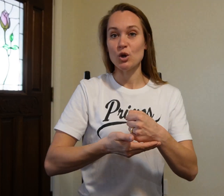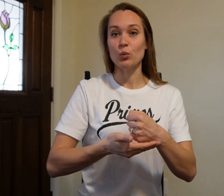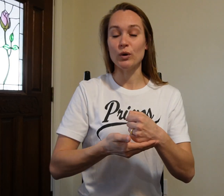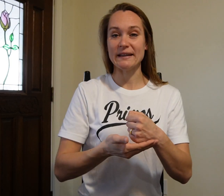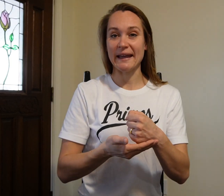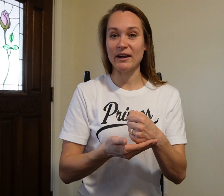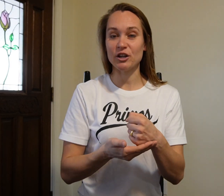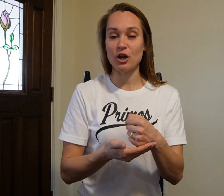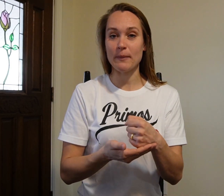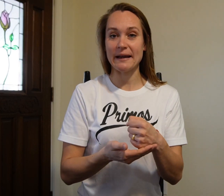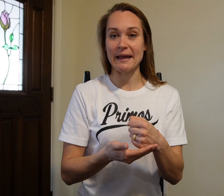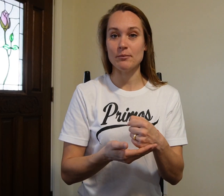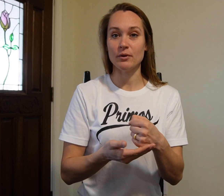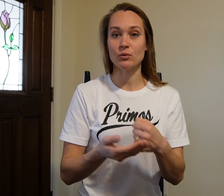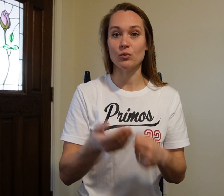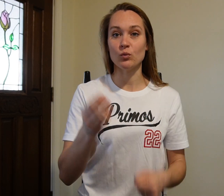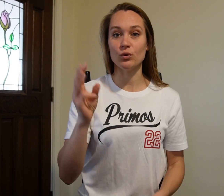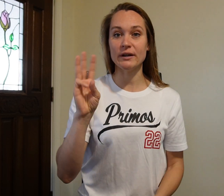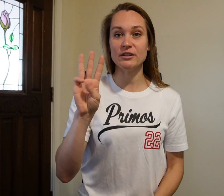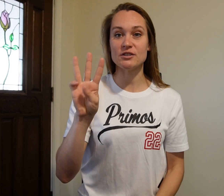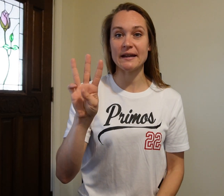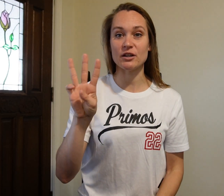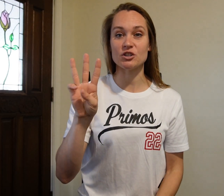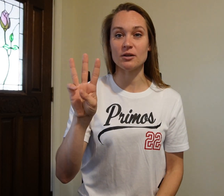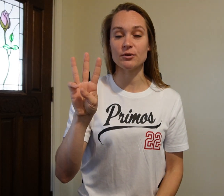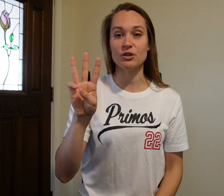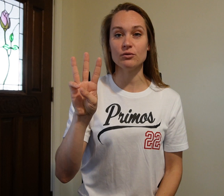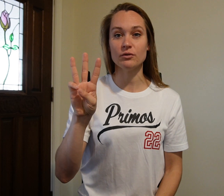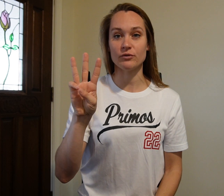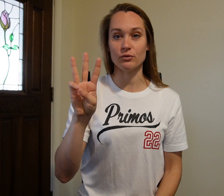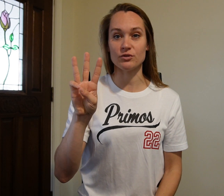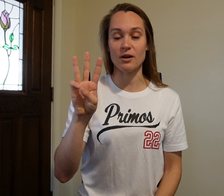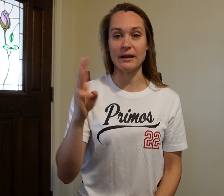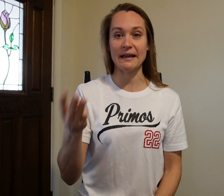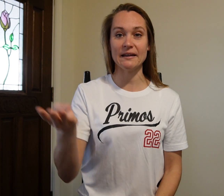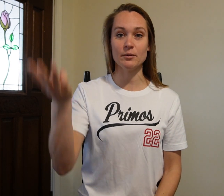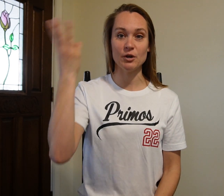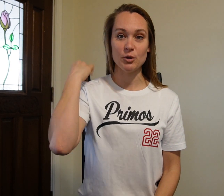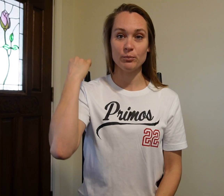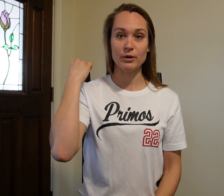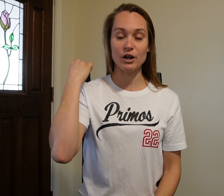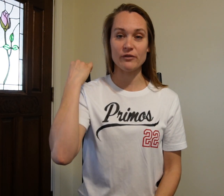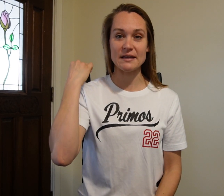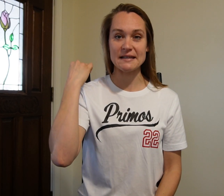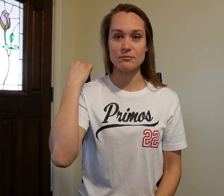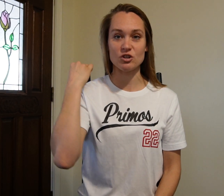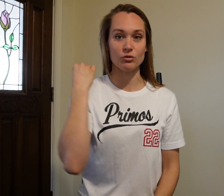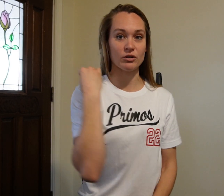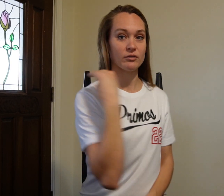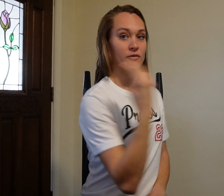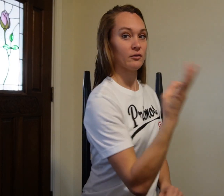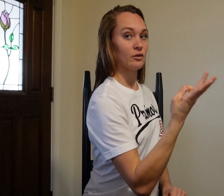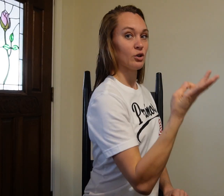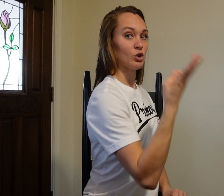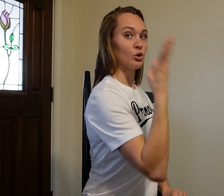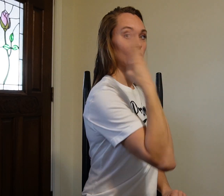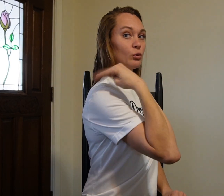would care to know my name. Would, you take your W, your dominant hand, put it over that same shoulder.